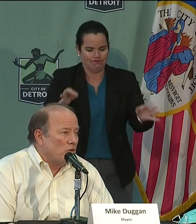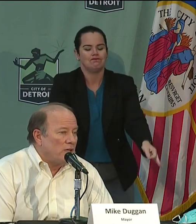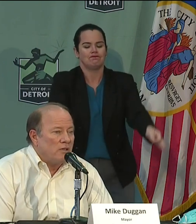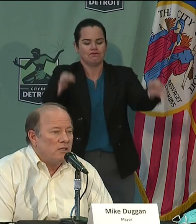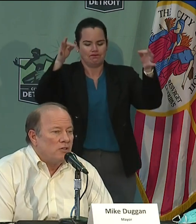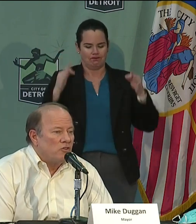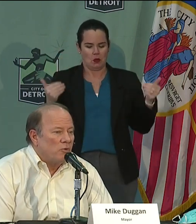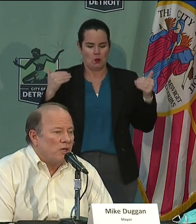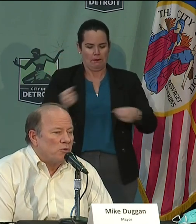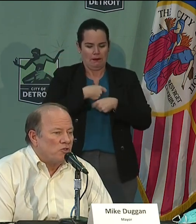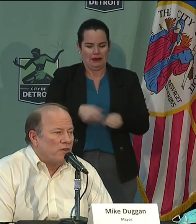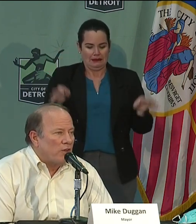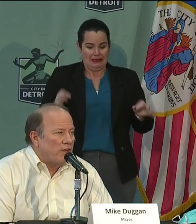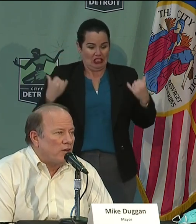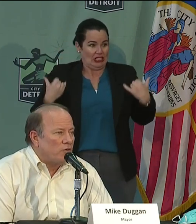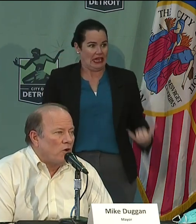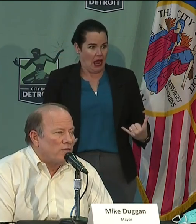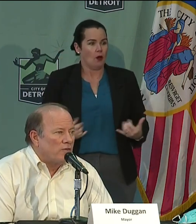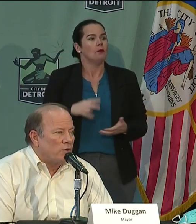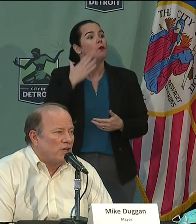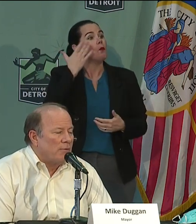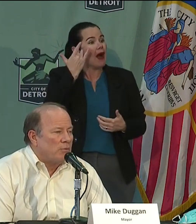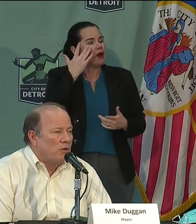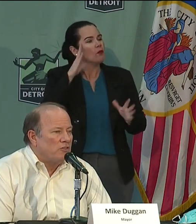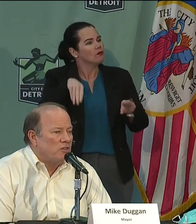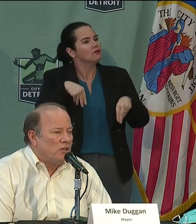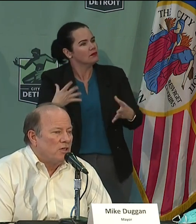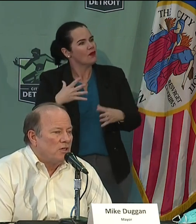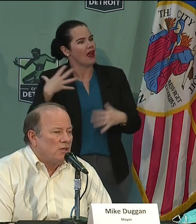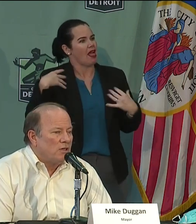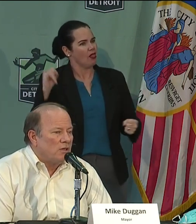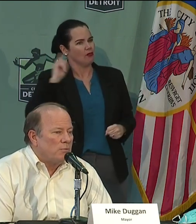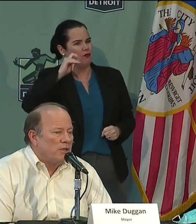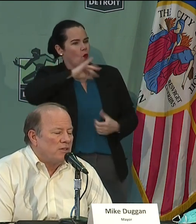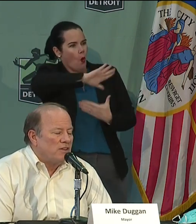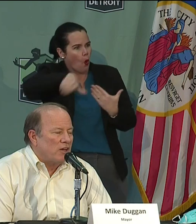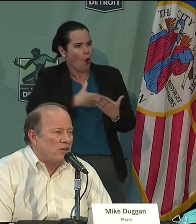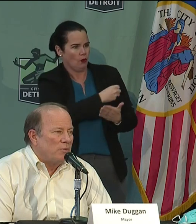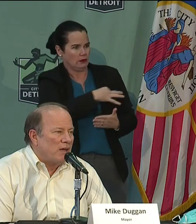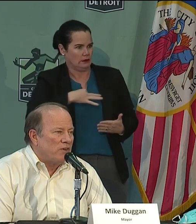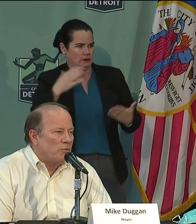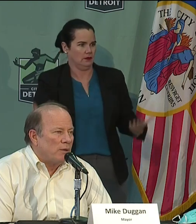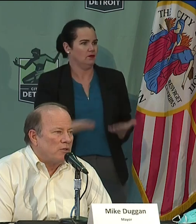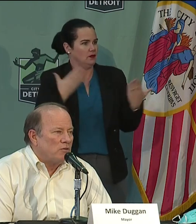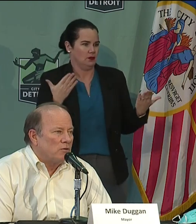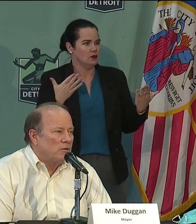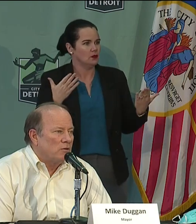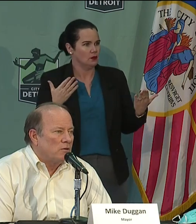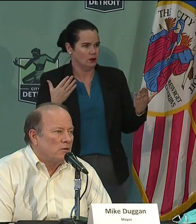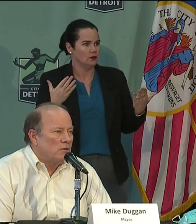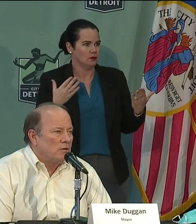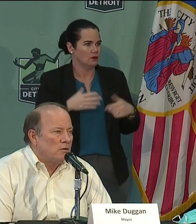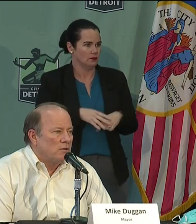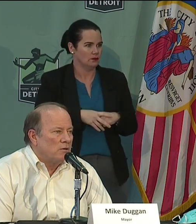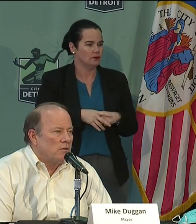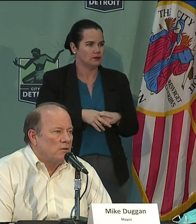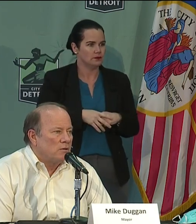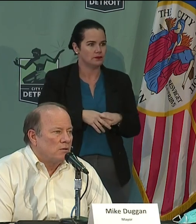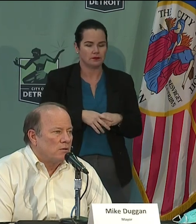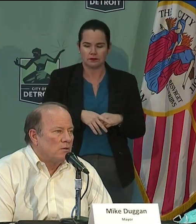act early, so that we can preserve health care for all of our full-time employees, but it's not going to impact vendor payments. Okay,